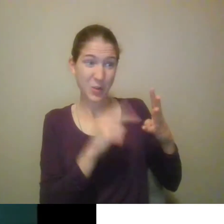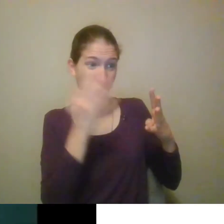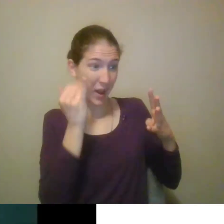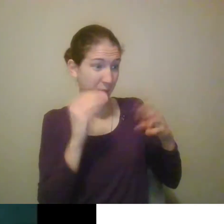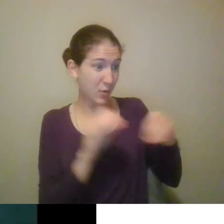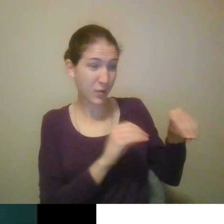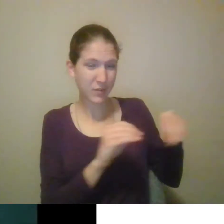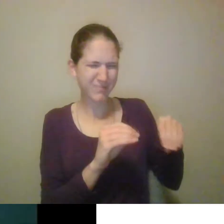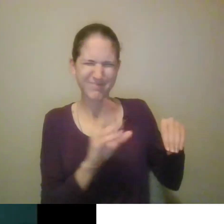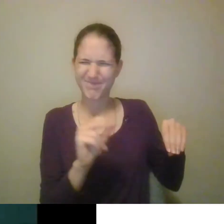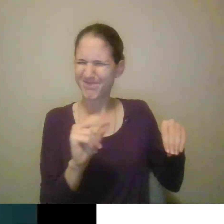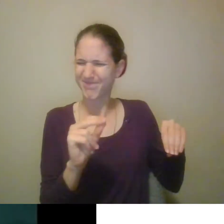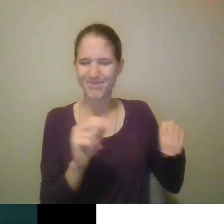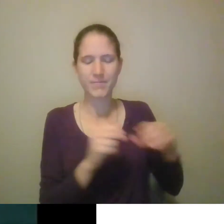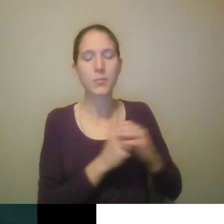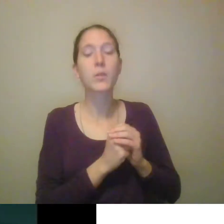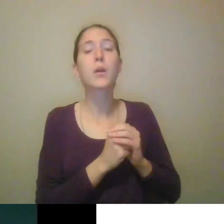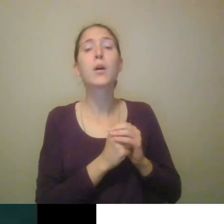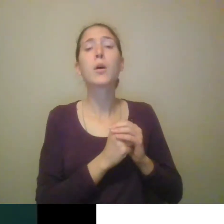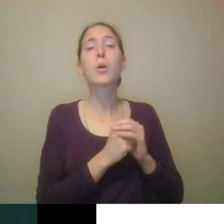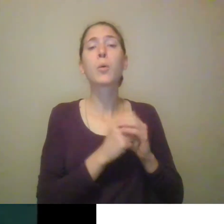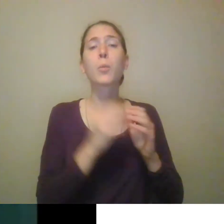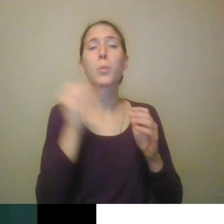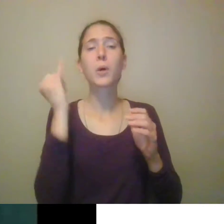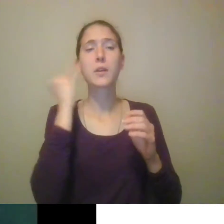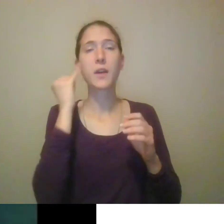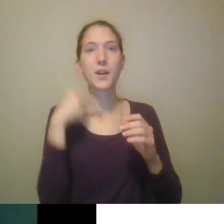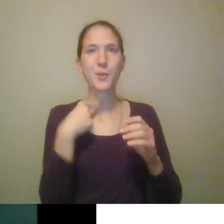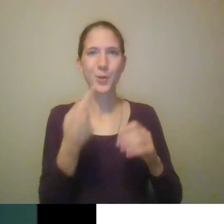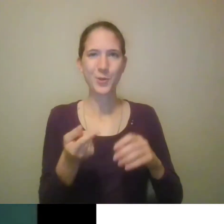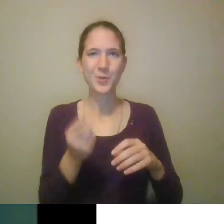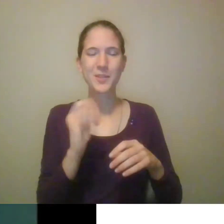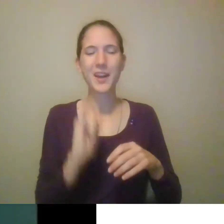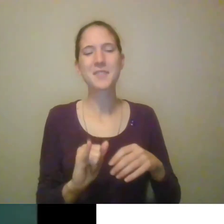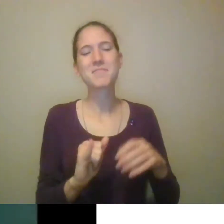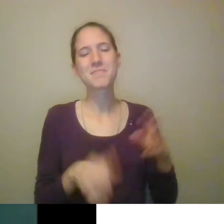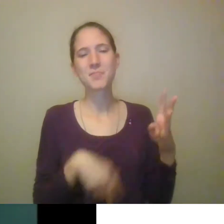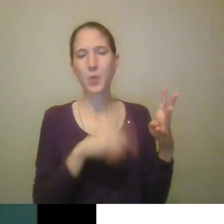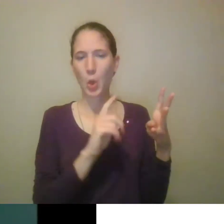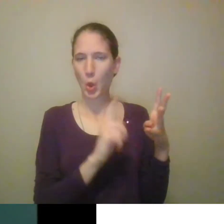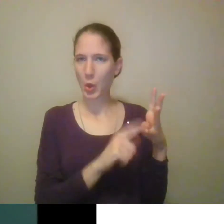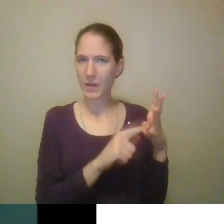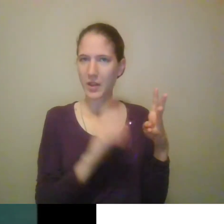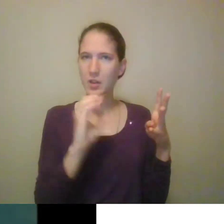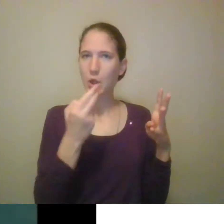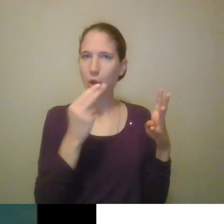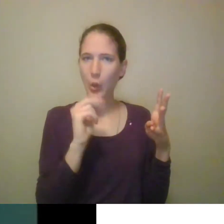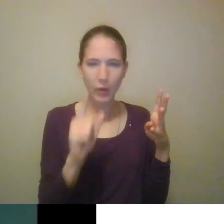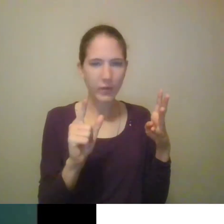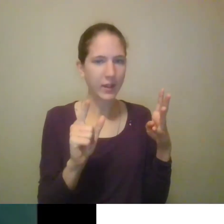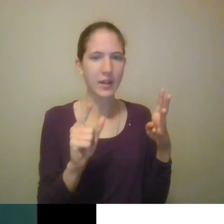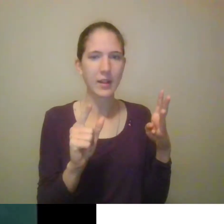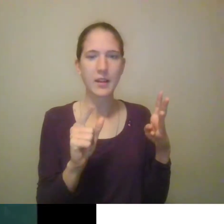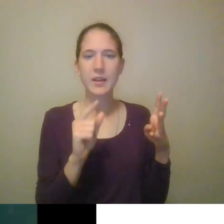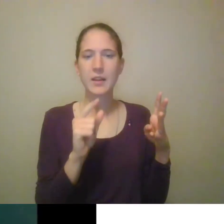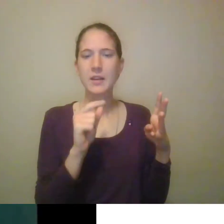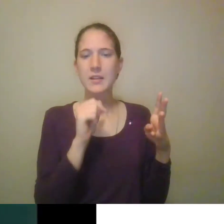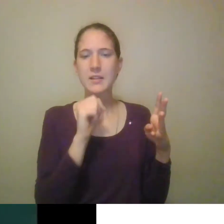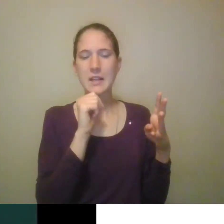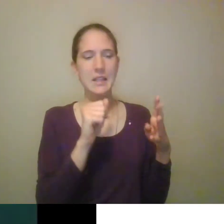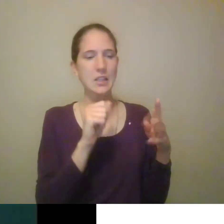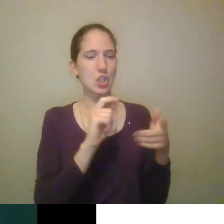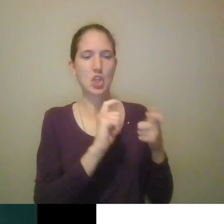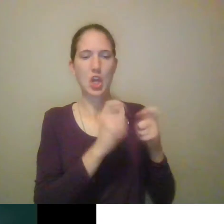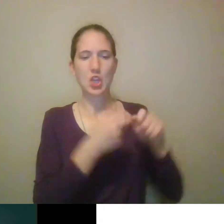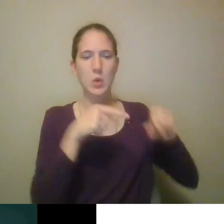How about if I tell you this? How about if I told you that the chlorophyll doesn't get used in this reaction at all? It doesn't